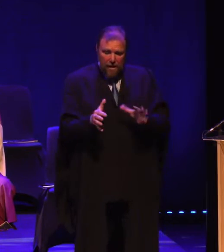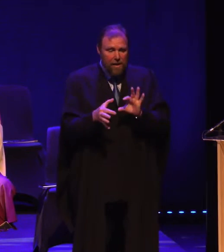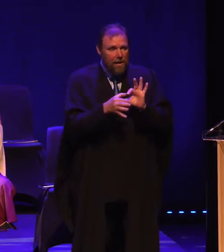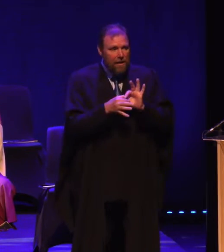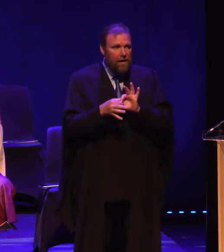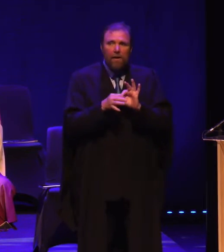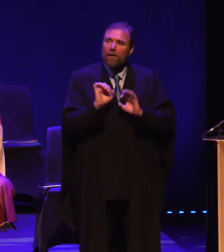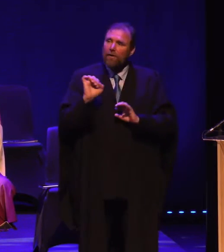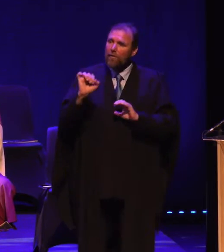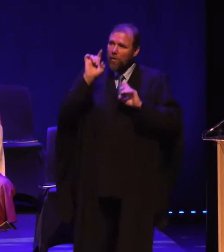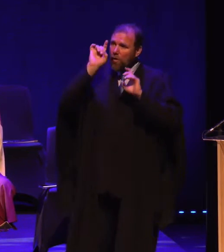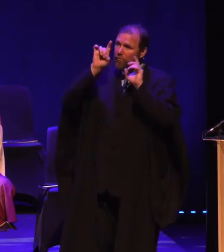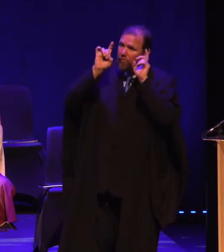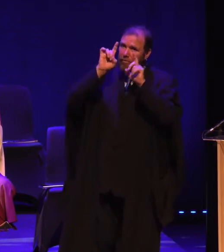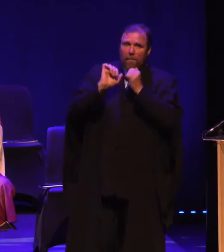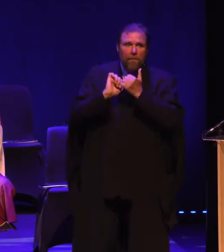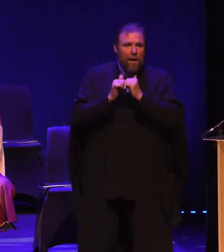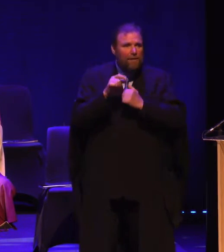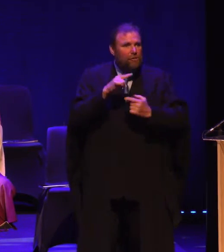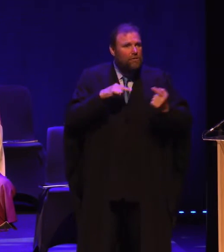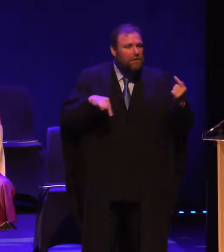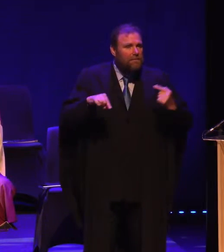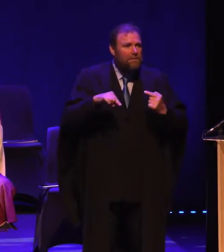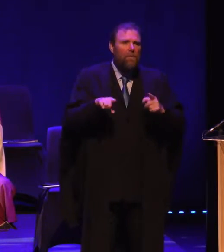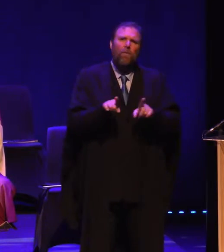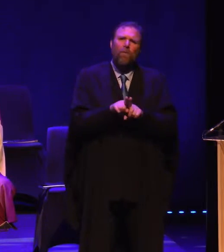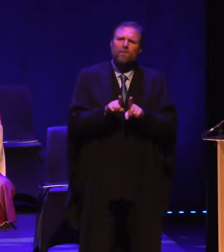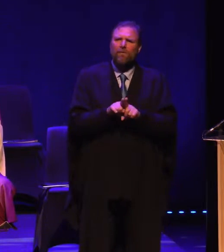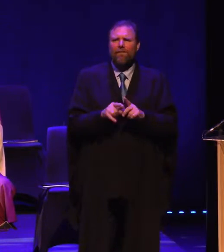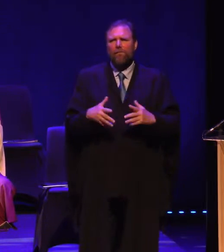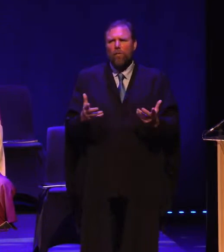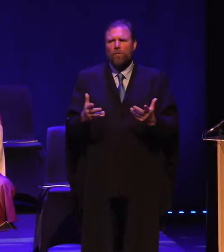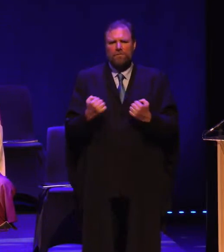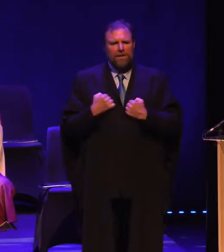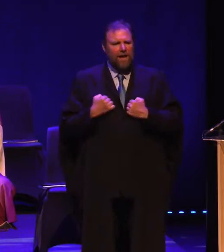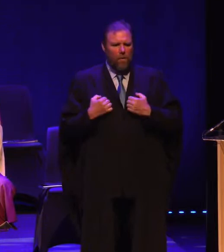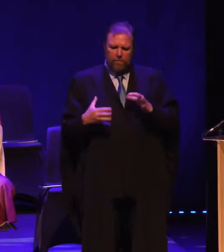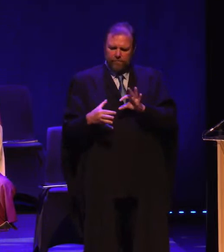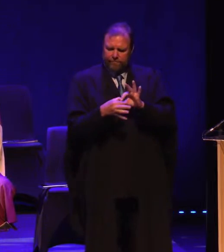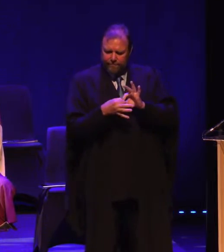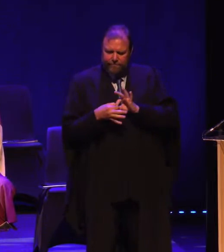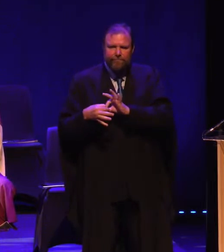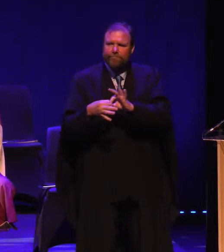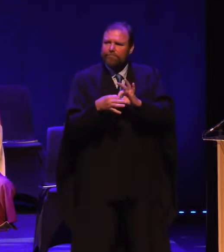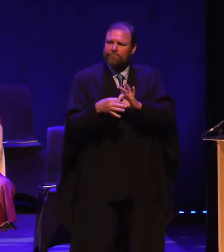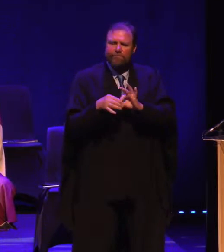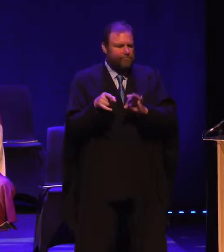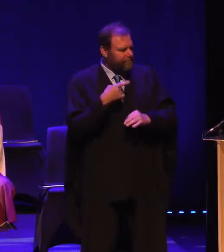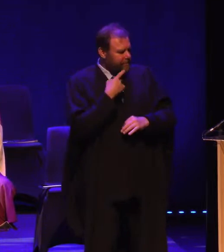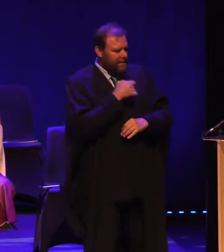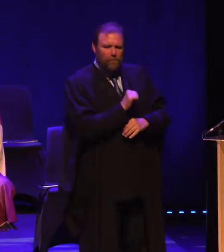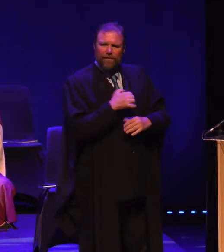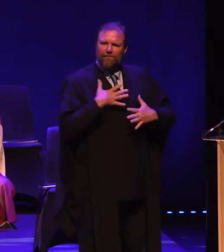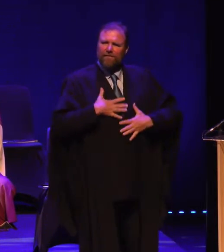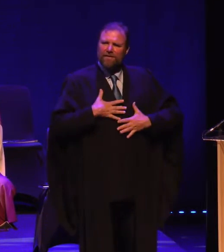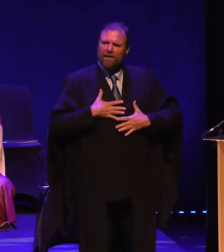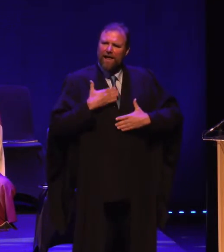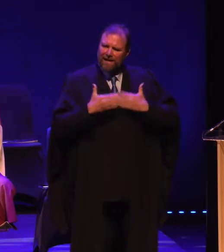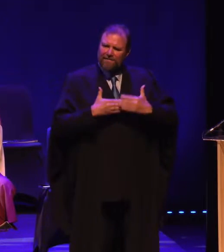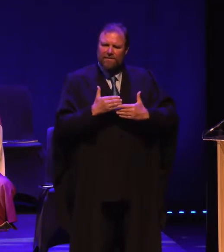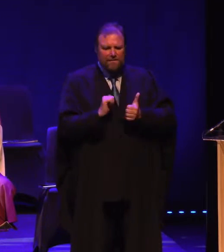your entrepreneurial partnerships, and of course, our collective partnership, as has been mentioned, to physical activity and